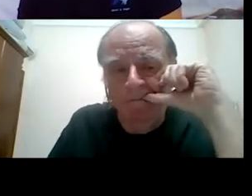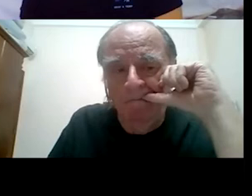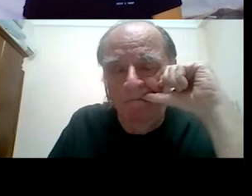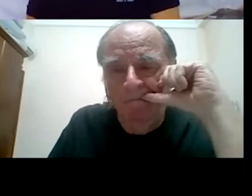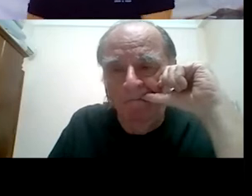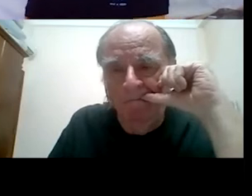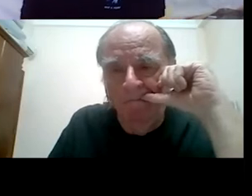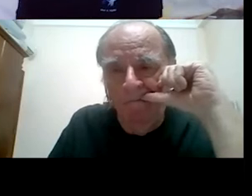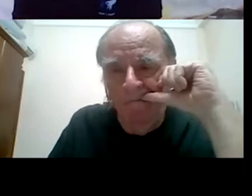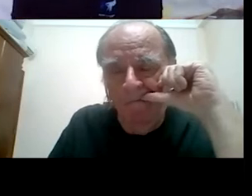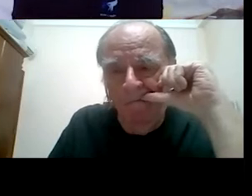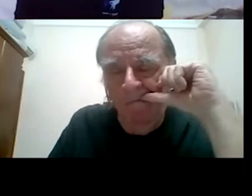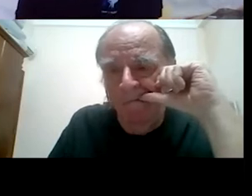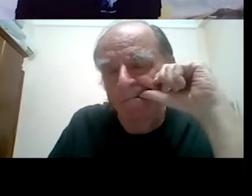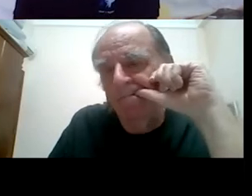So this is not.